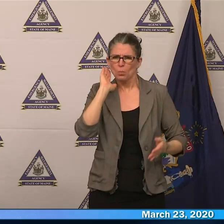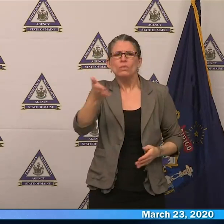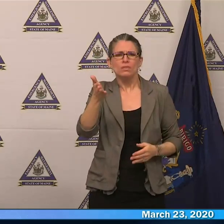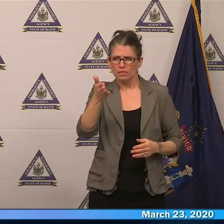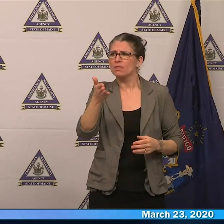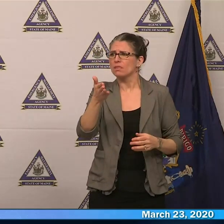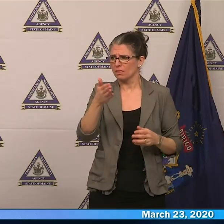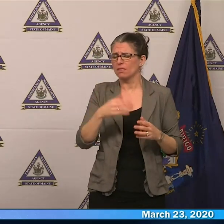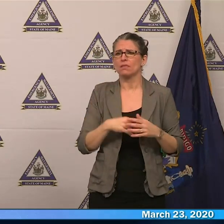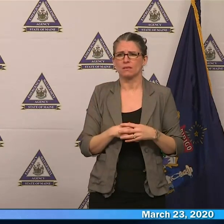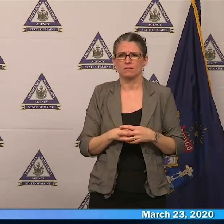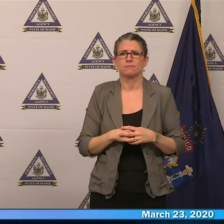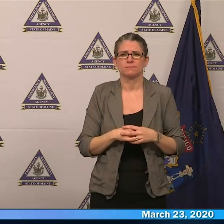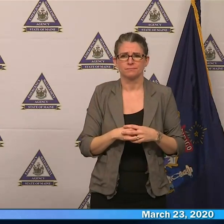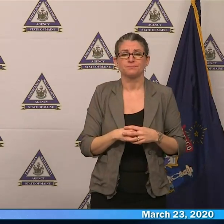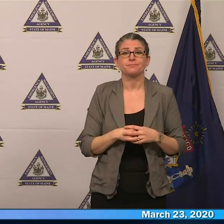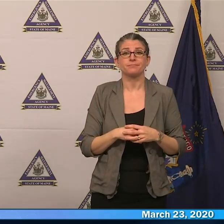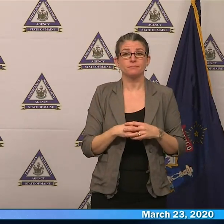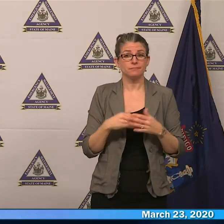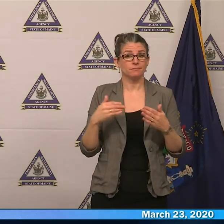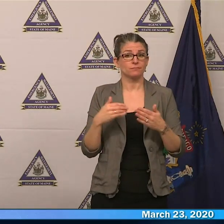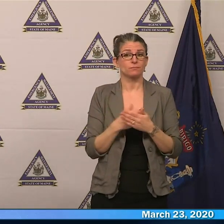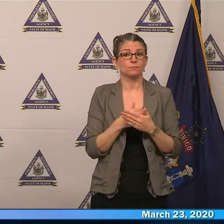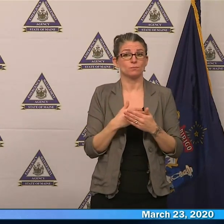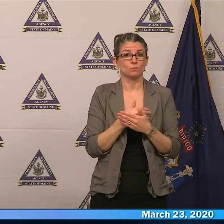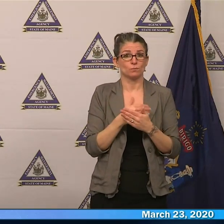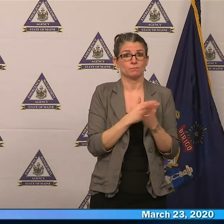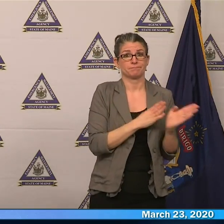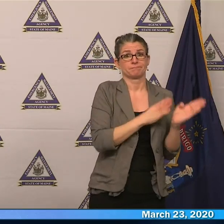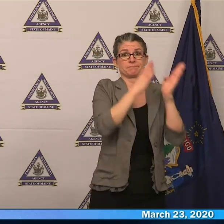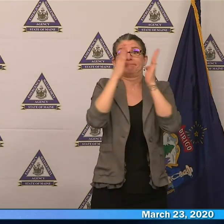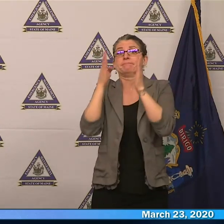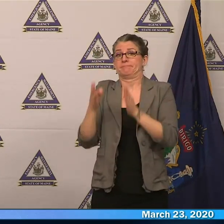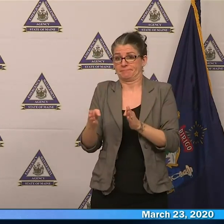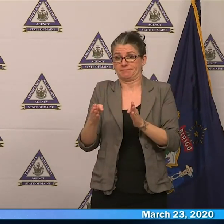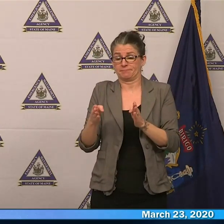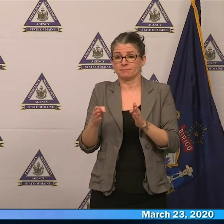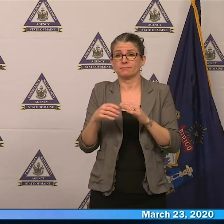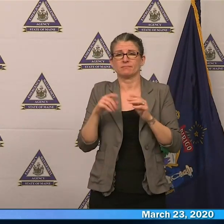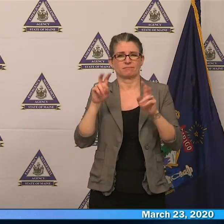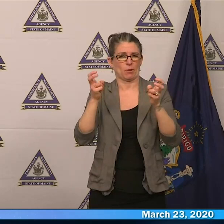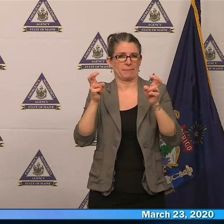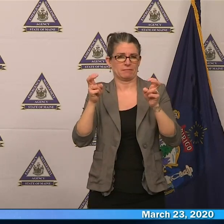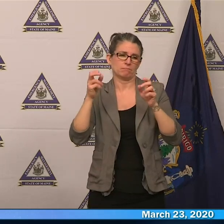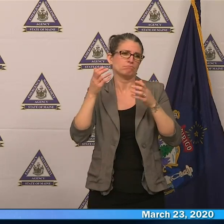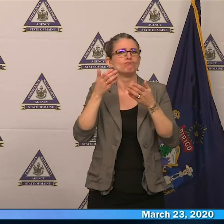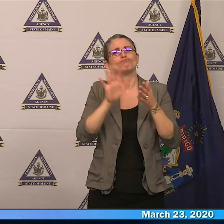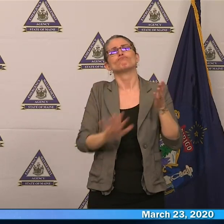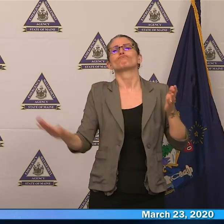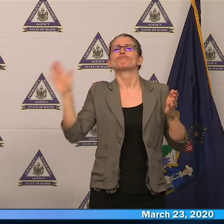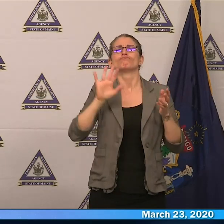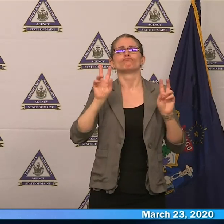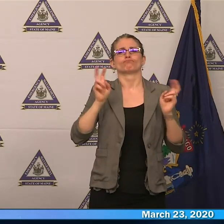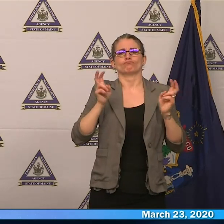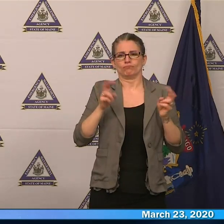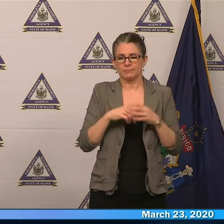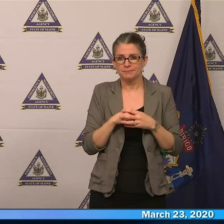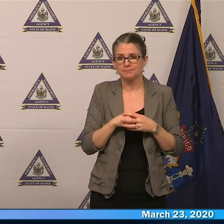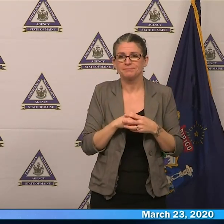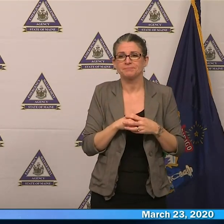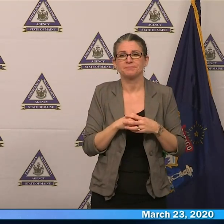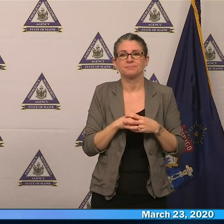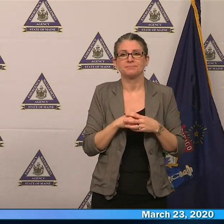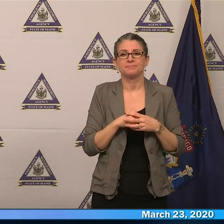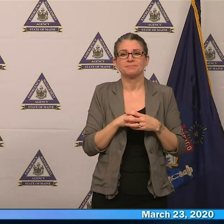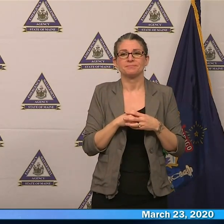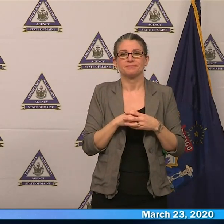More generally, I'd like to just spend a few minutes talking about the ways and acknowledging the ways that